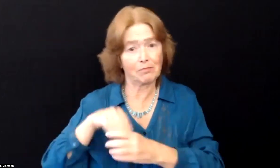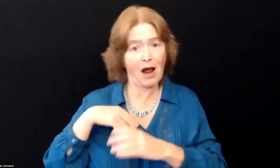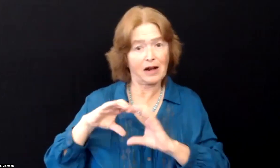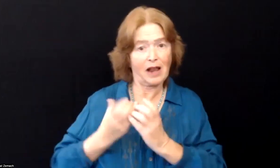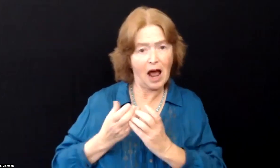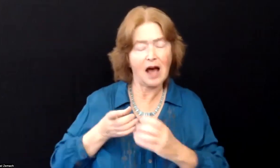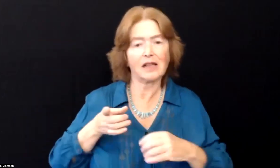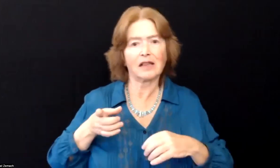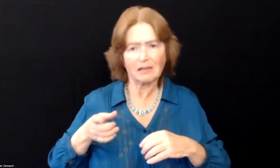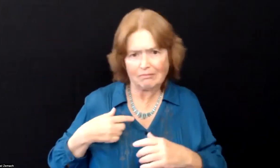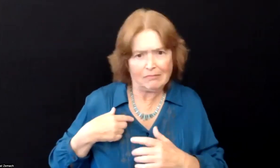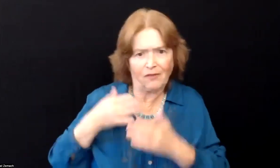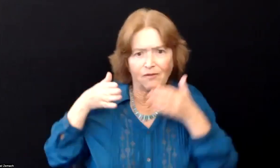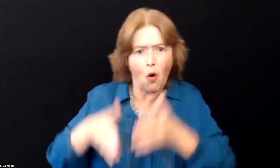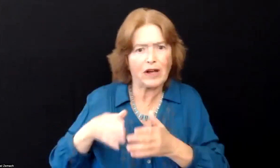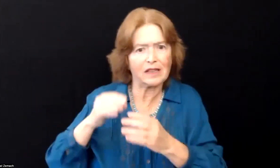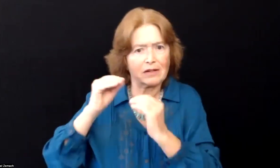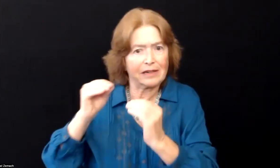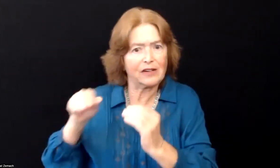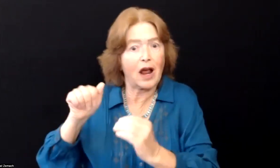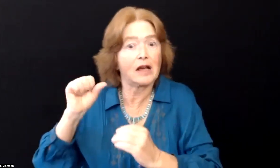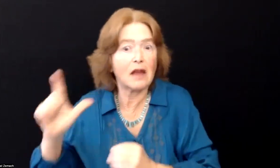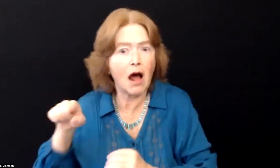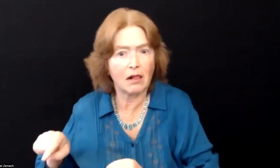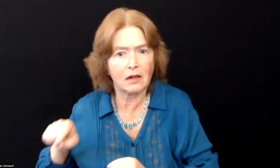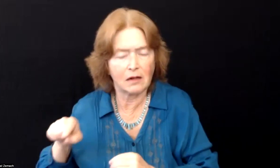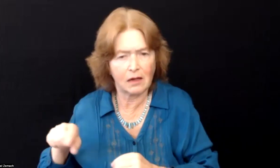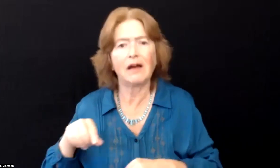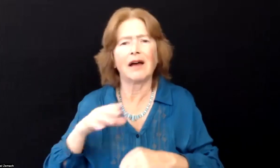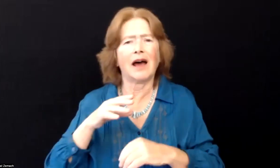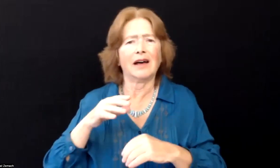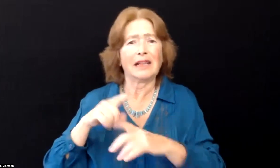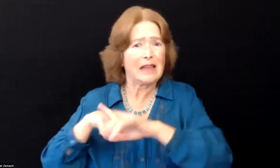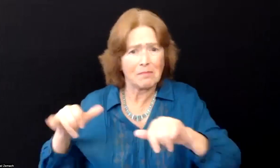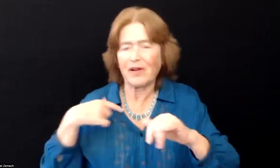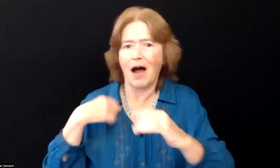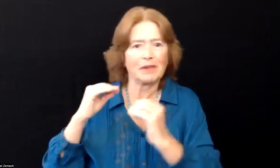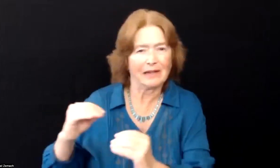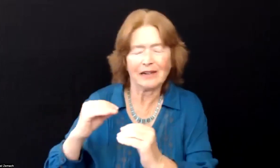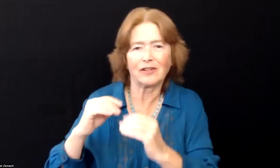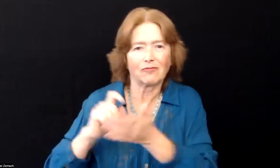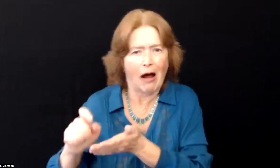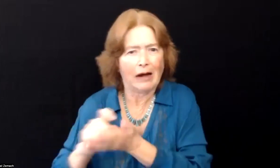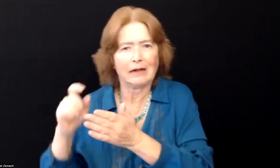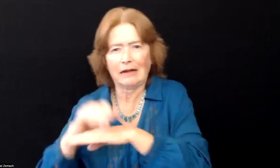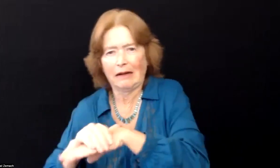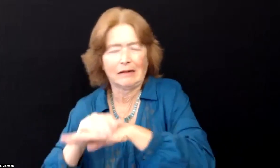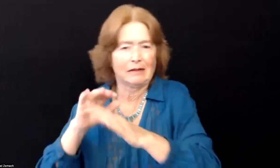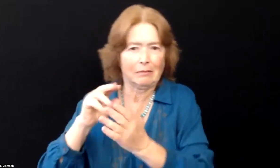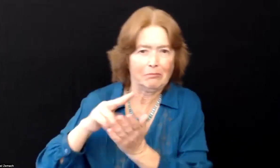and she was in my class, and I was focusing on strengthening her American Sign Language and also doing